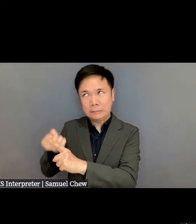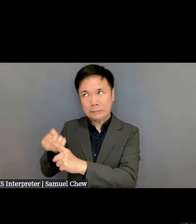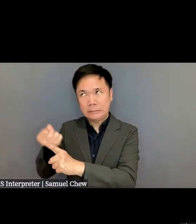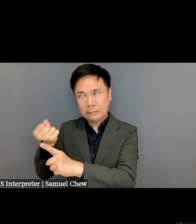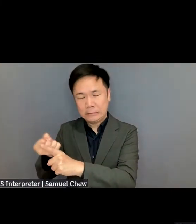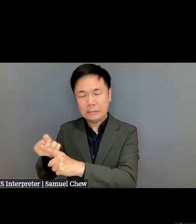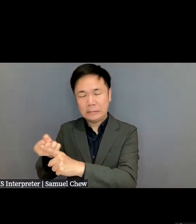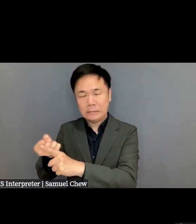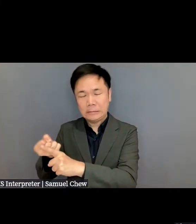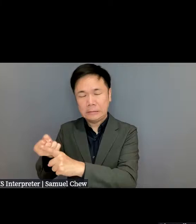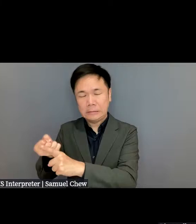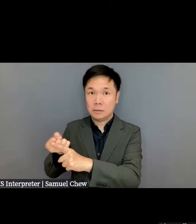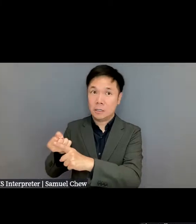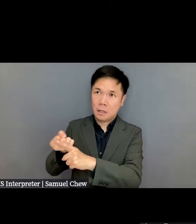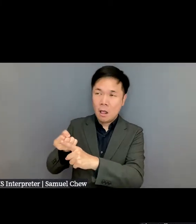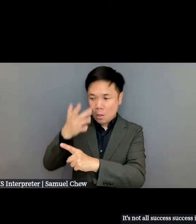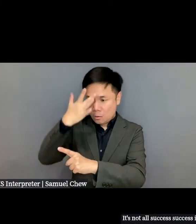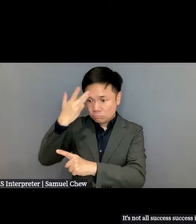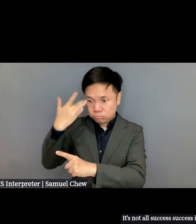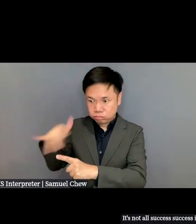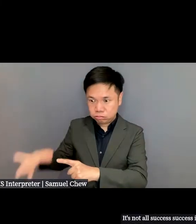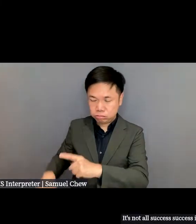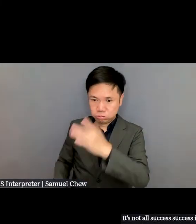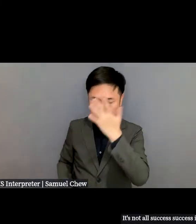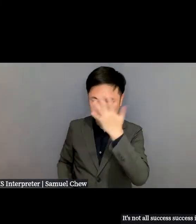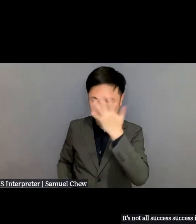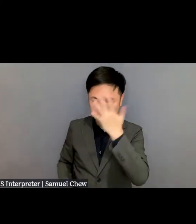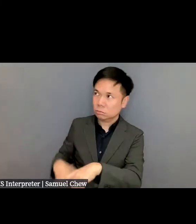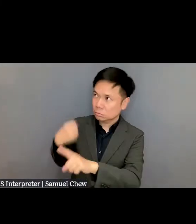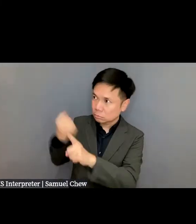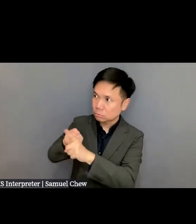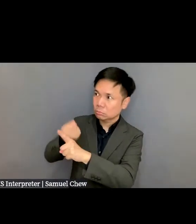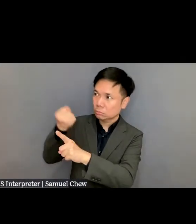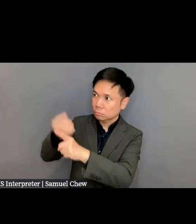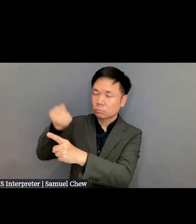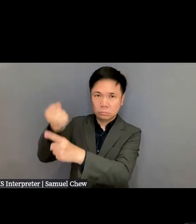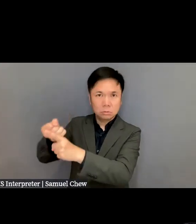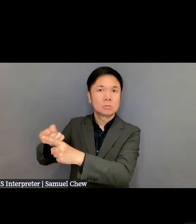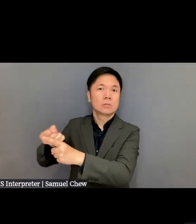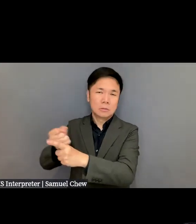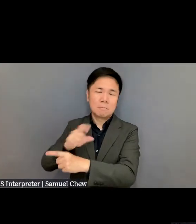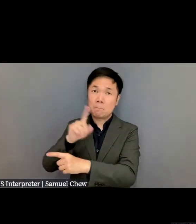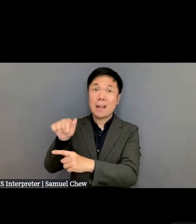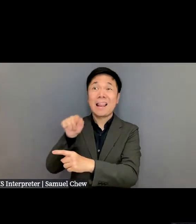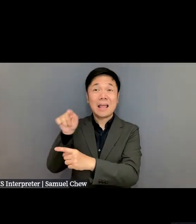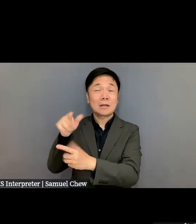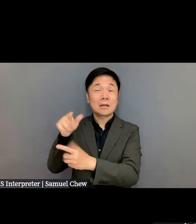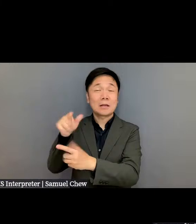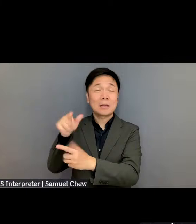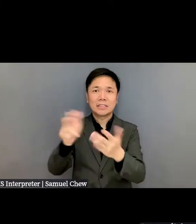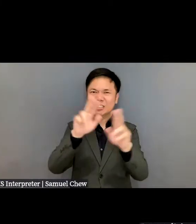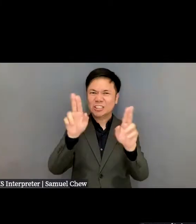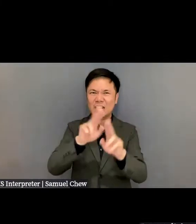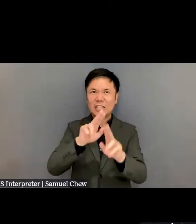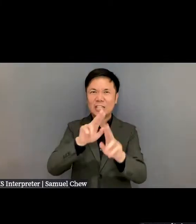trying to find, that money, but most of it does come from the international partners.